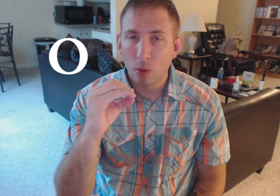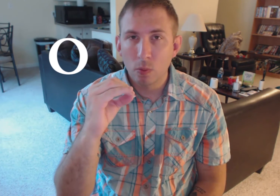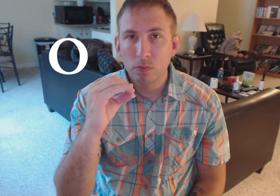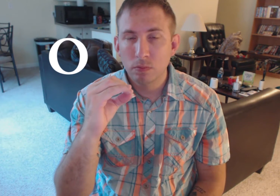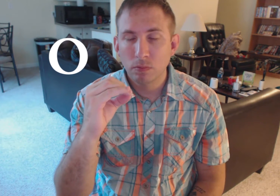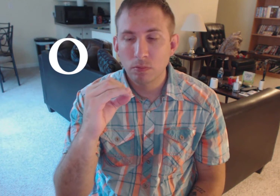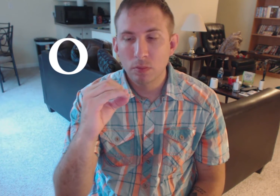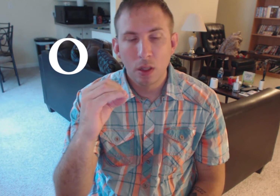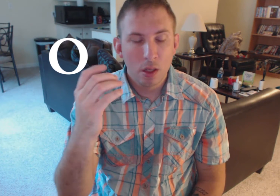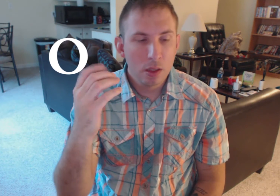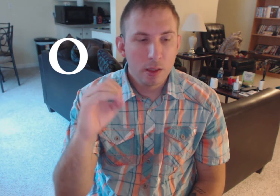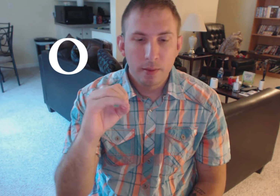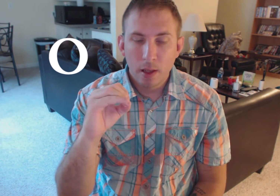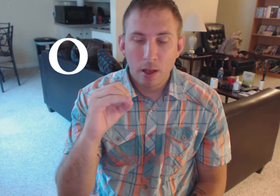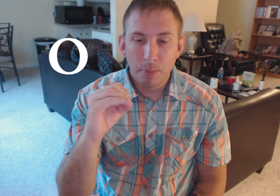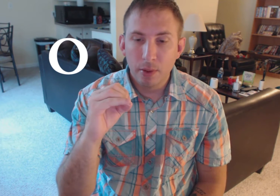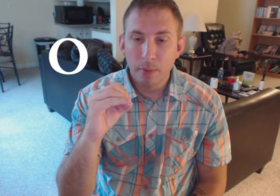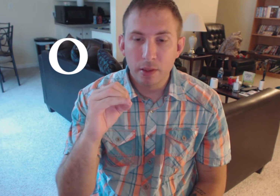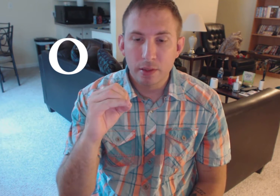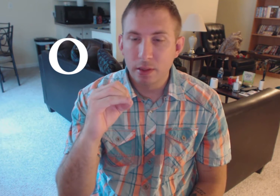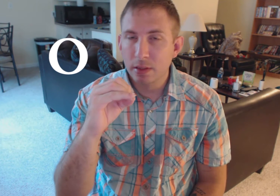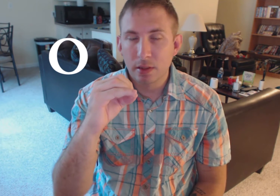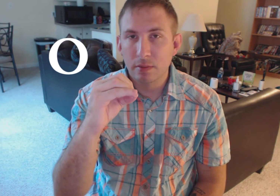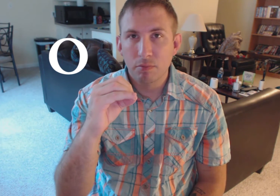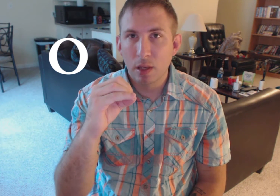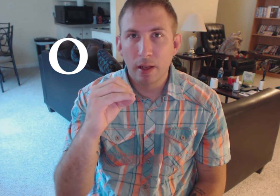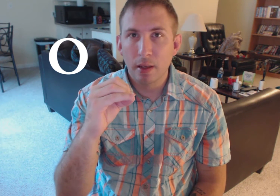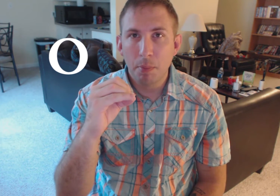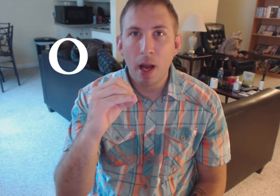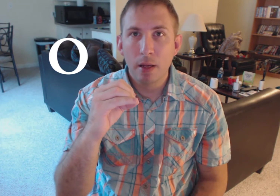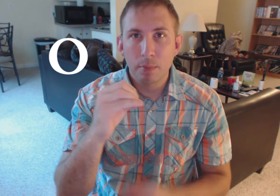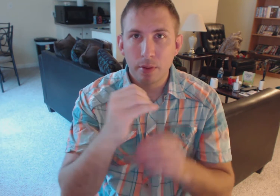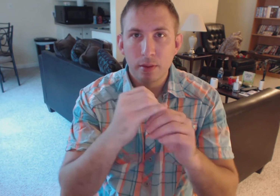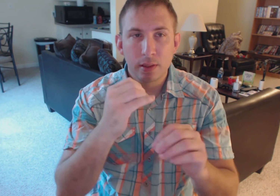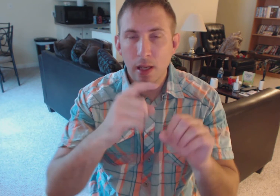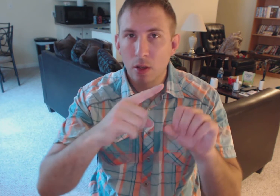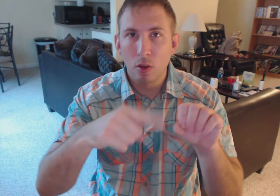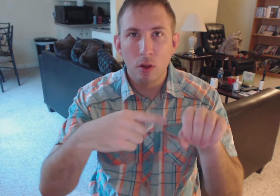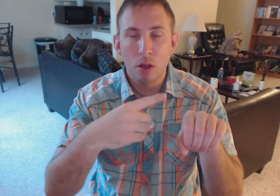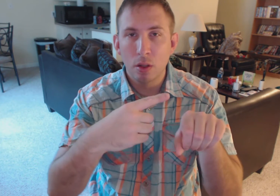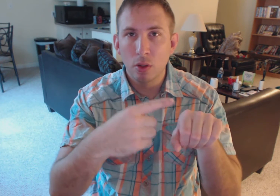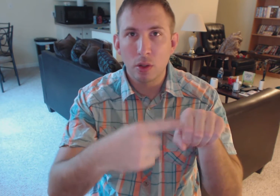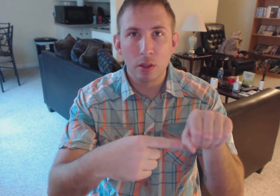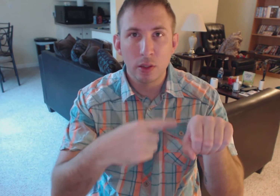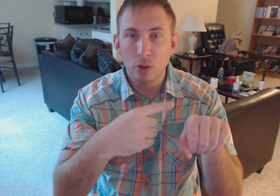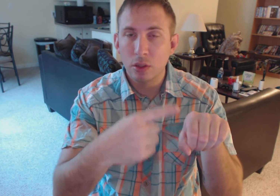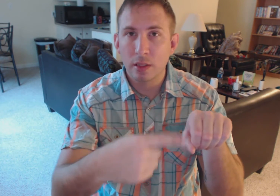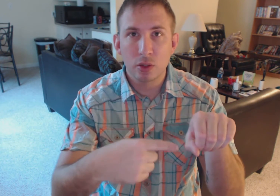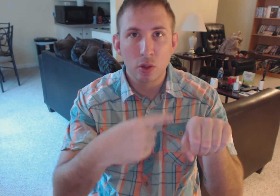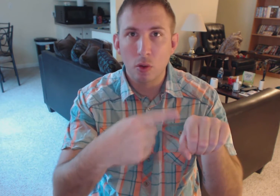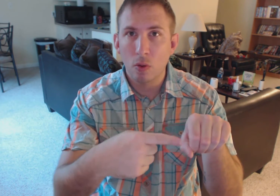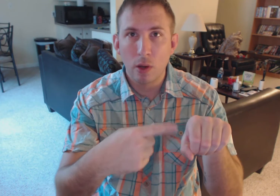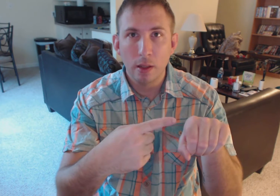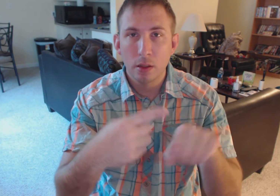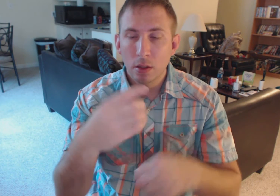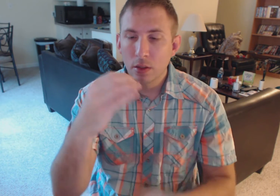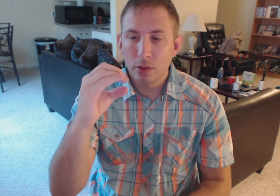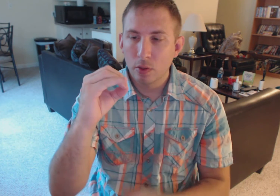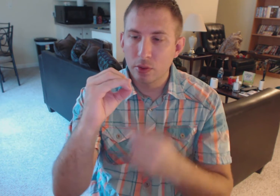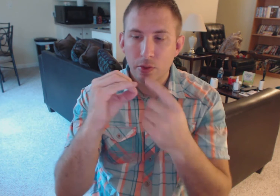O. I'm pretty much just like a pipe. It's like it looks like a circle, right? So you're